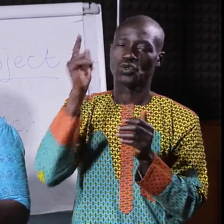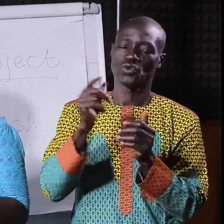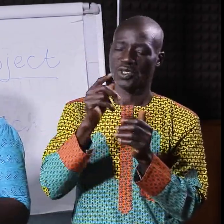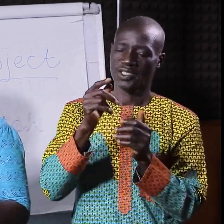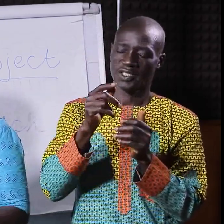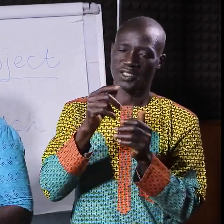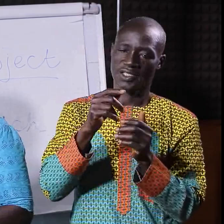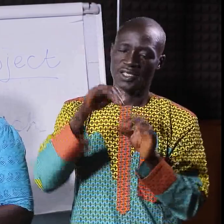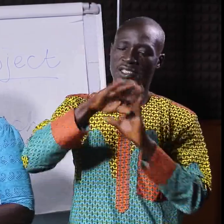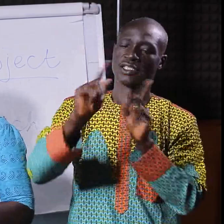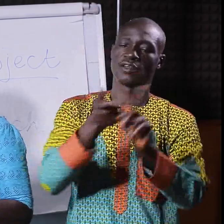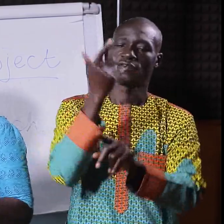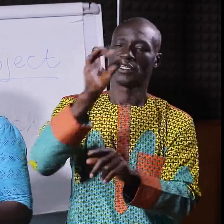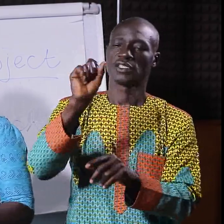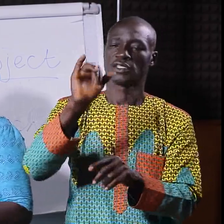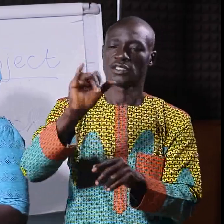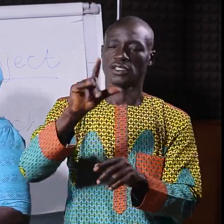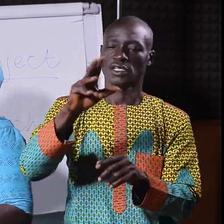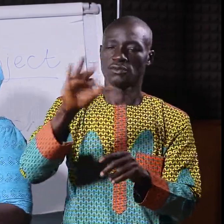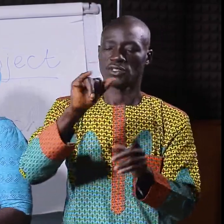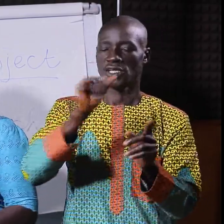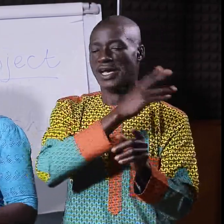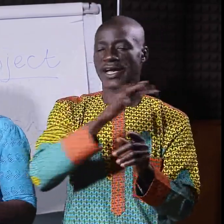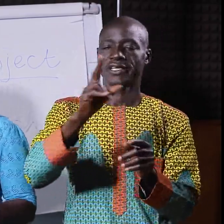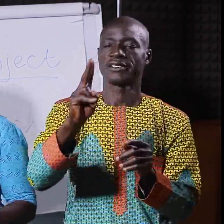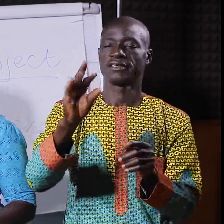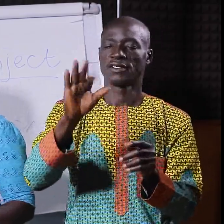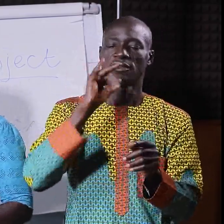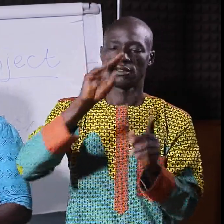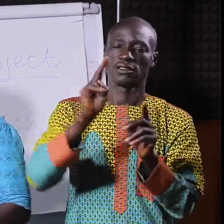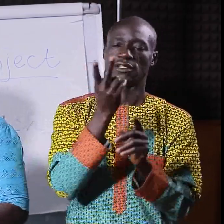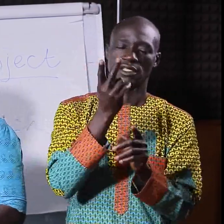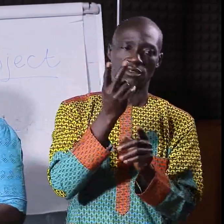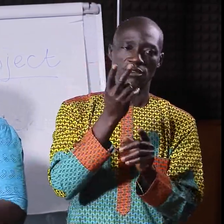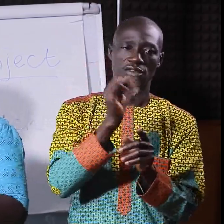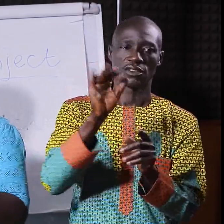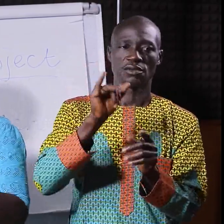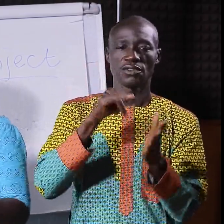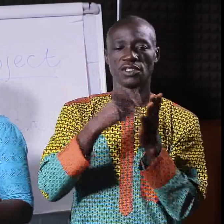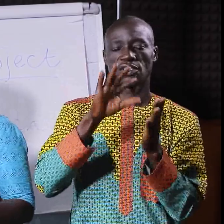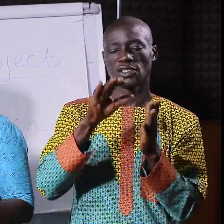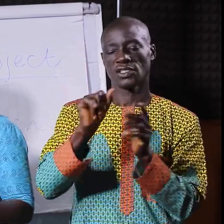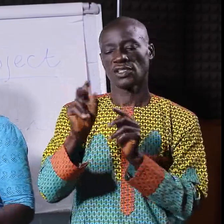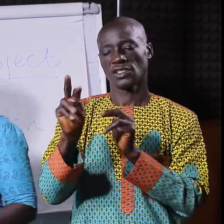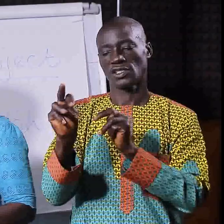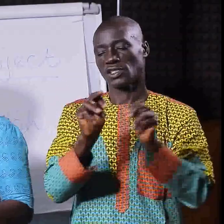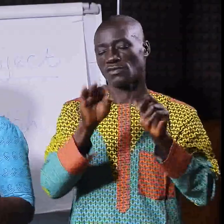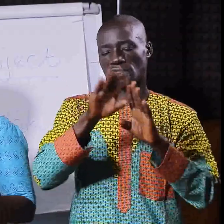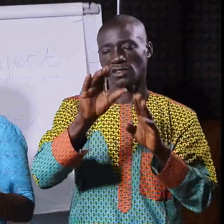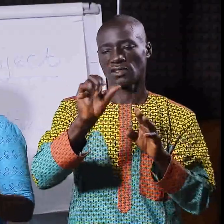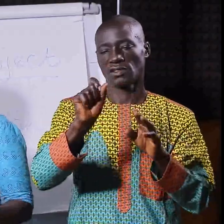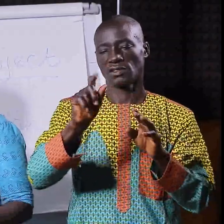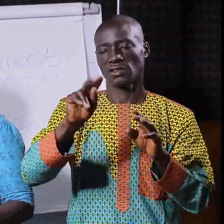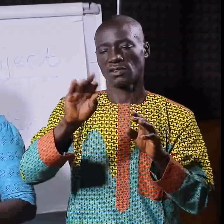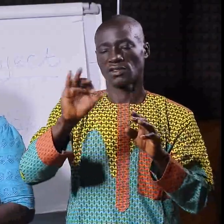stressed on the first syllable, while the verb is stressed on the second syllable. So it is the shift in stress